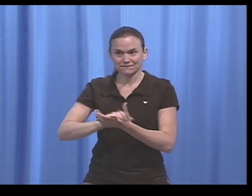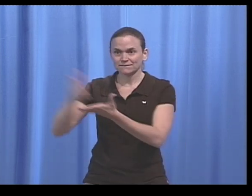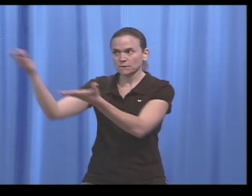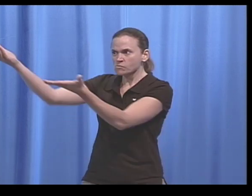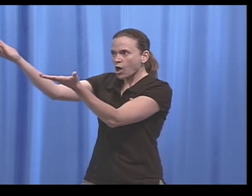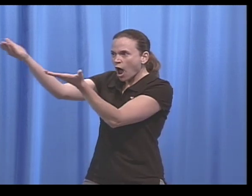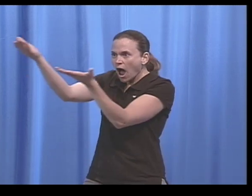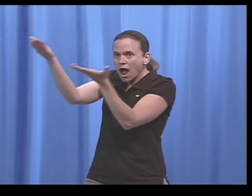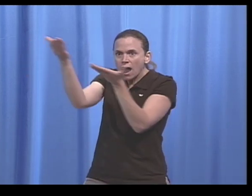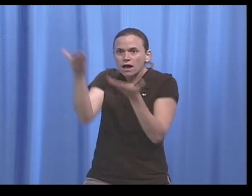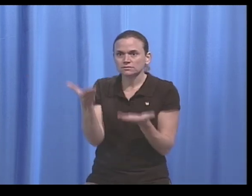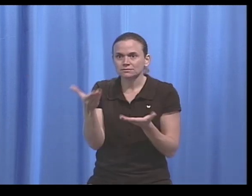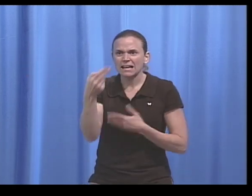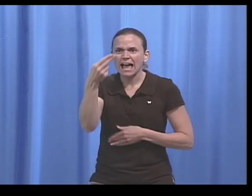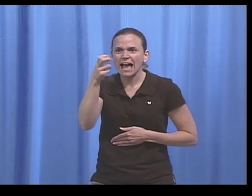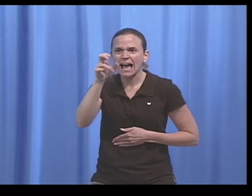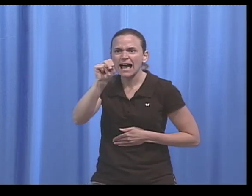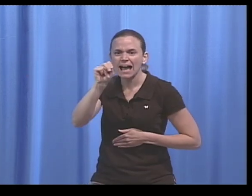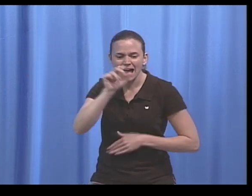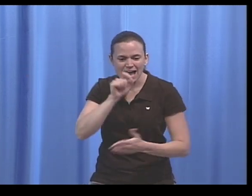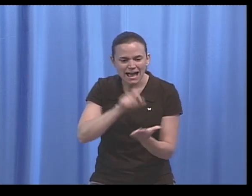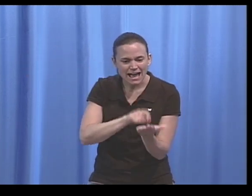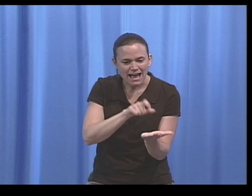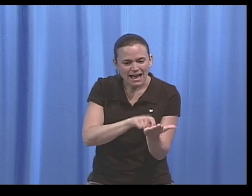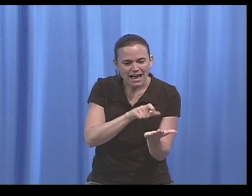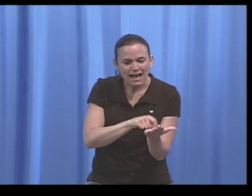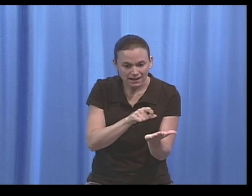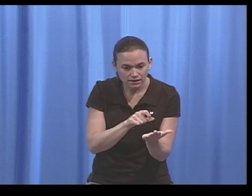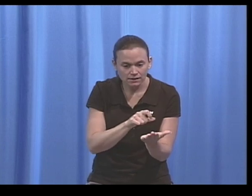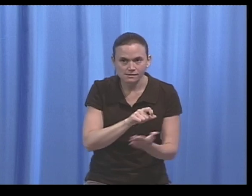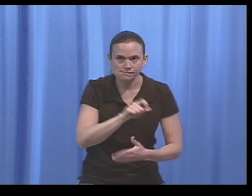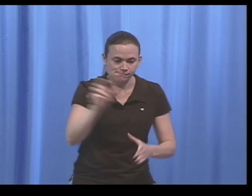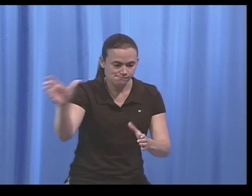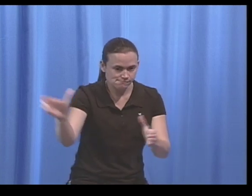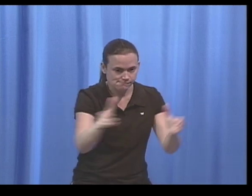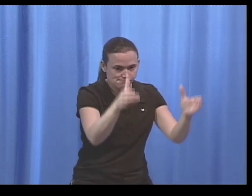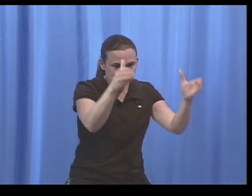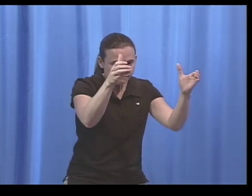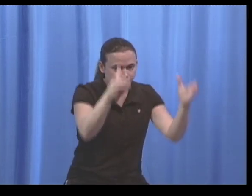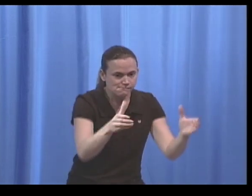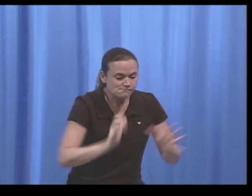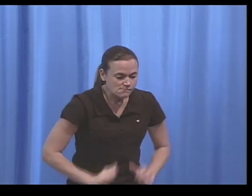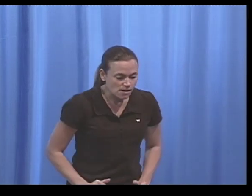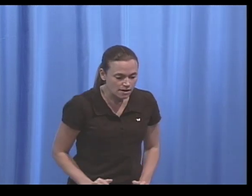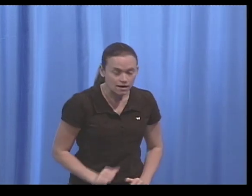wife brought a live hen and put it in front of him.